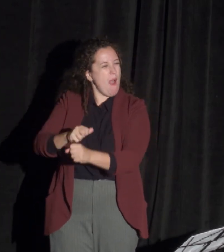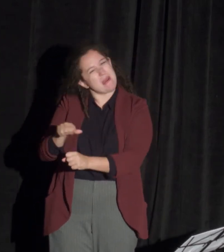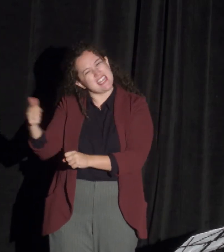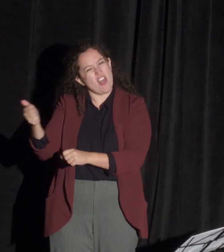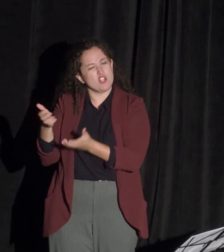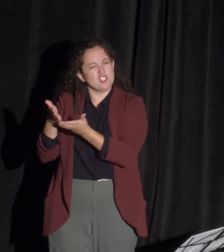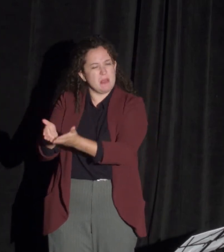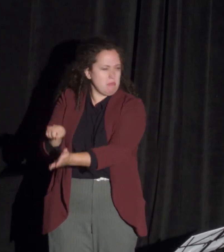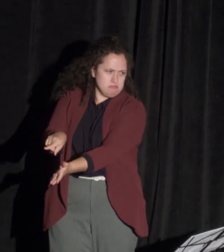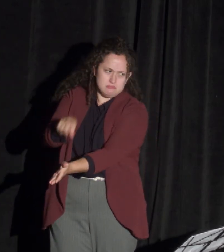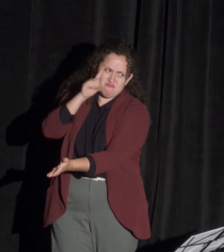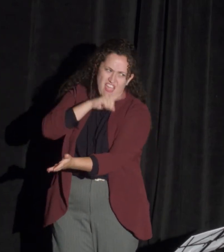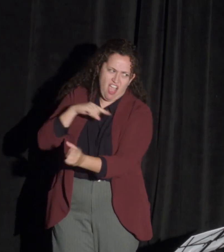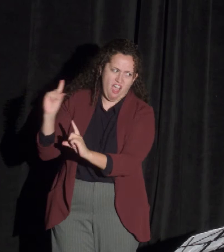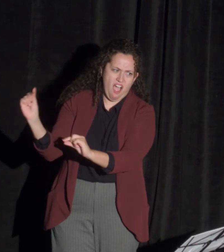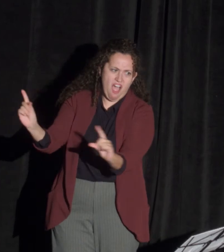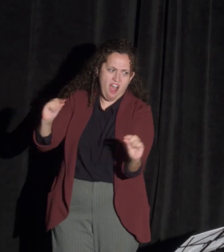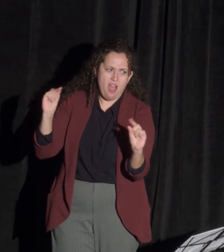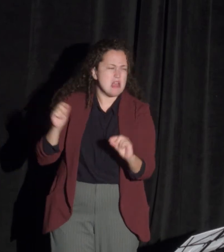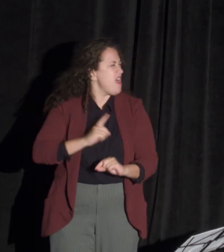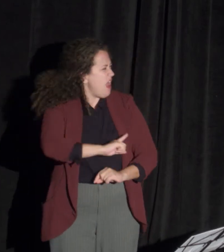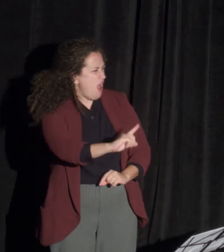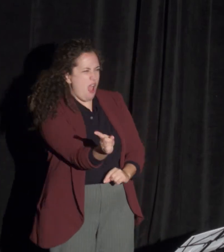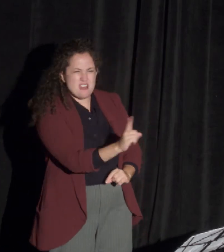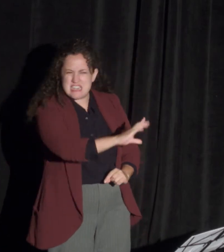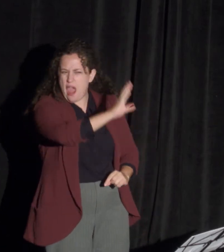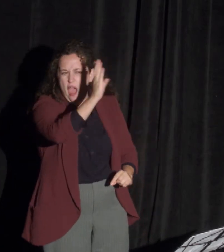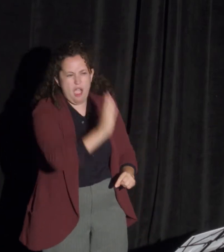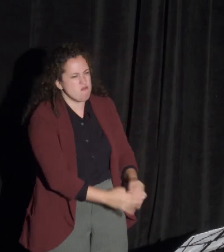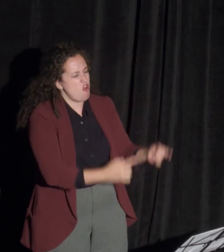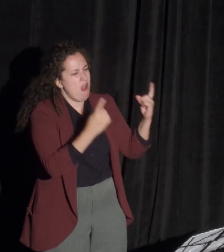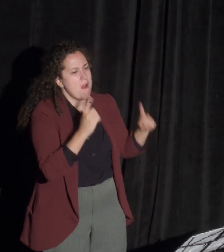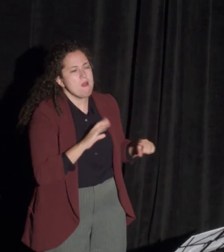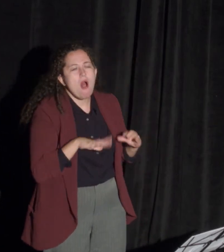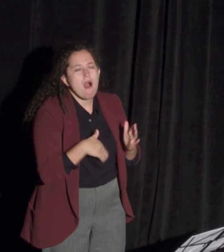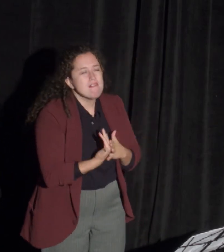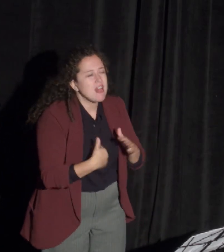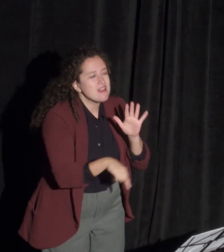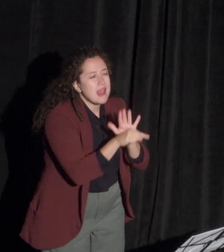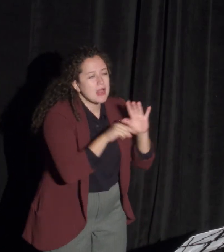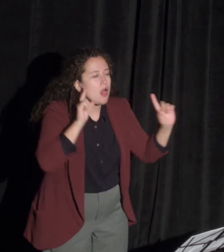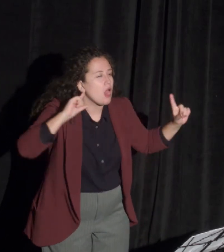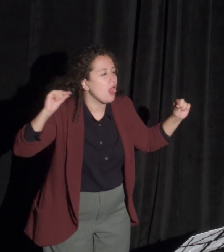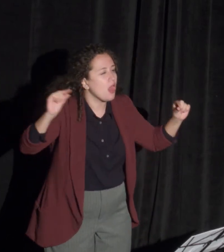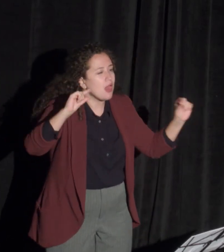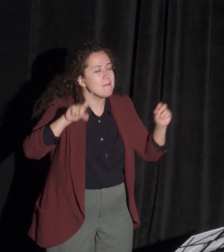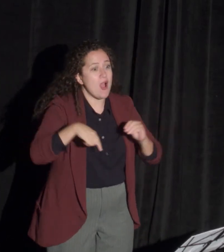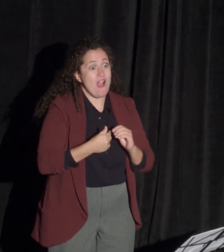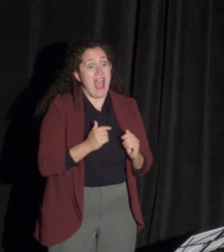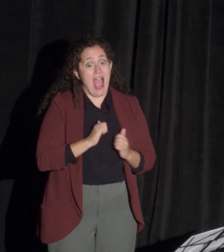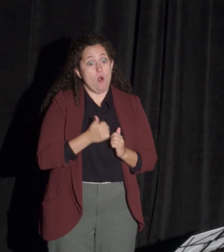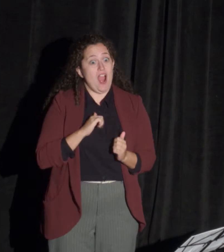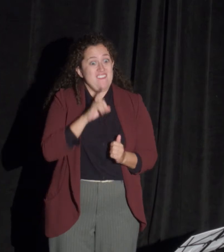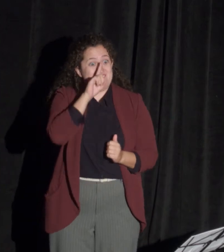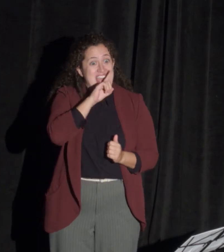not happen. All of that propaganda that you've heard about how our artificial sun is dying on our ship, no, that is not true.